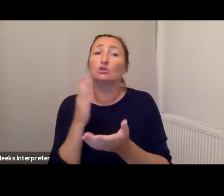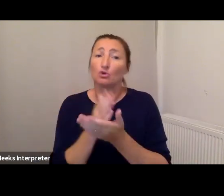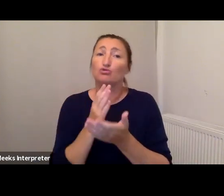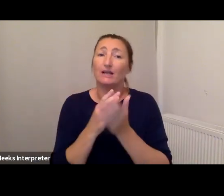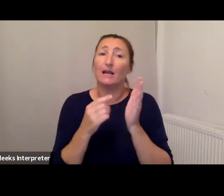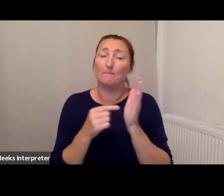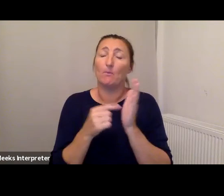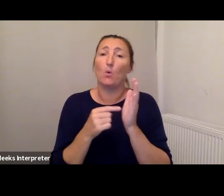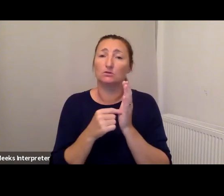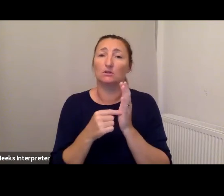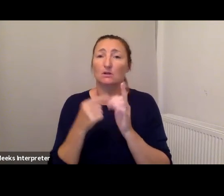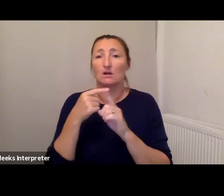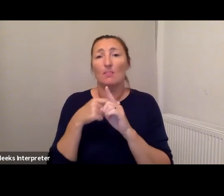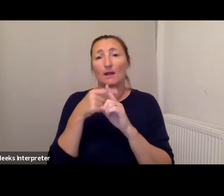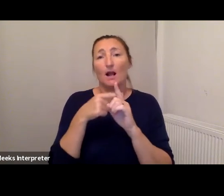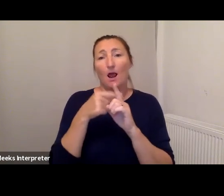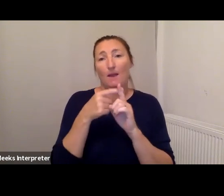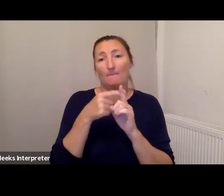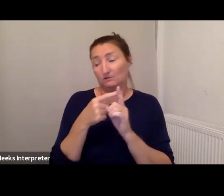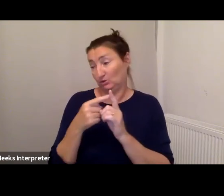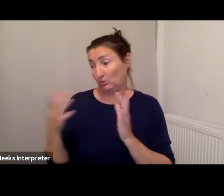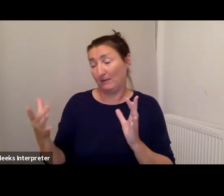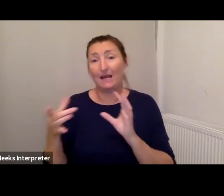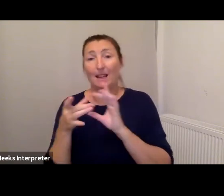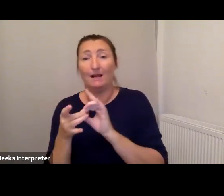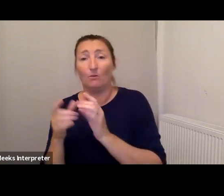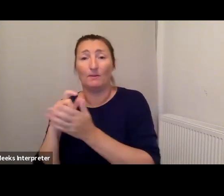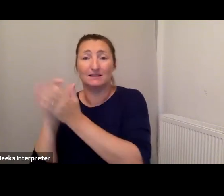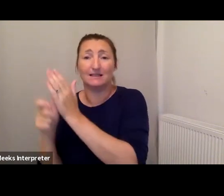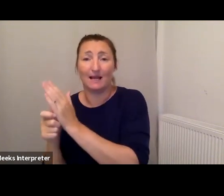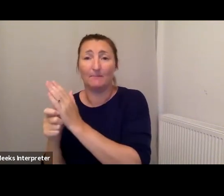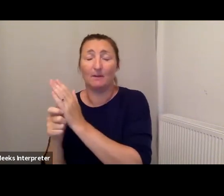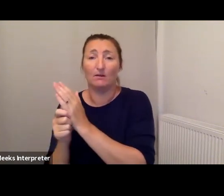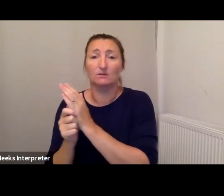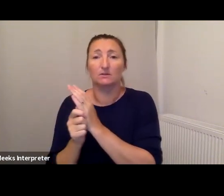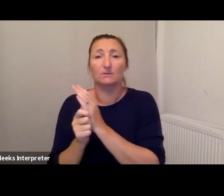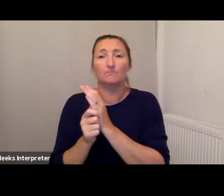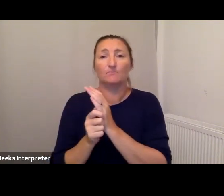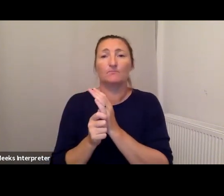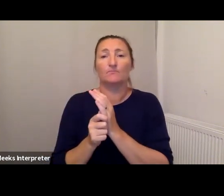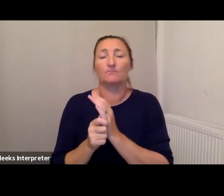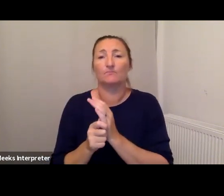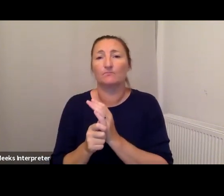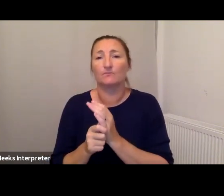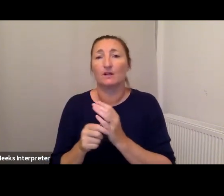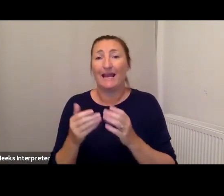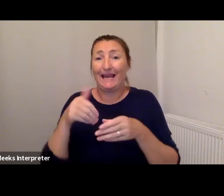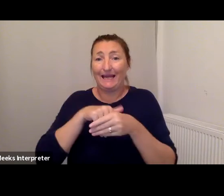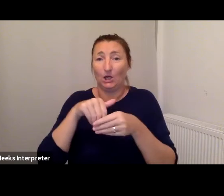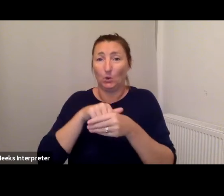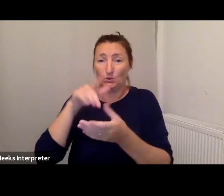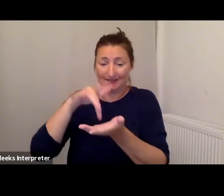should go hand in hand. And this value of inclusivity should not be embedded